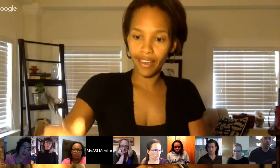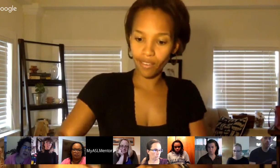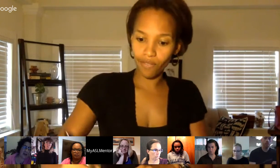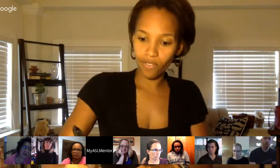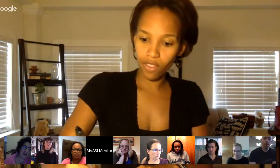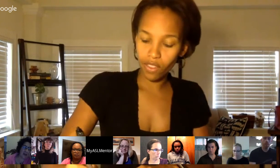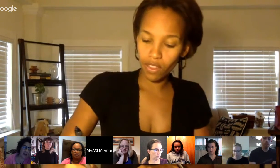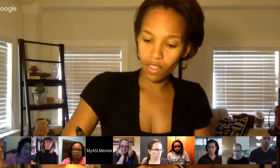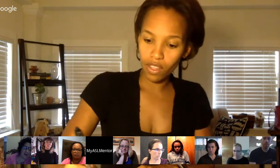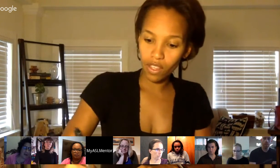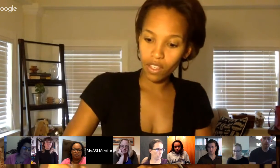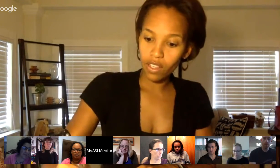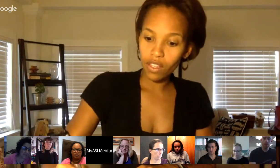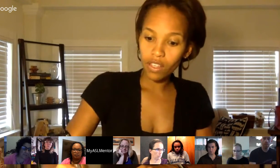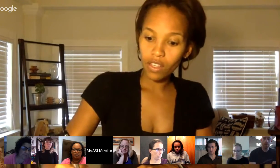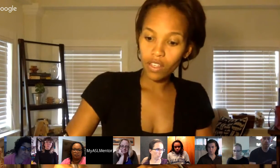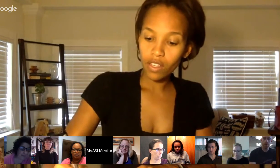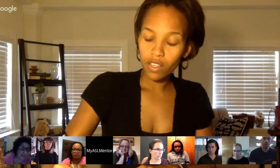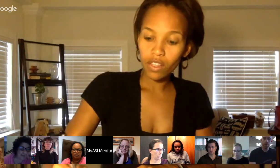Okay.